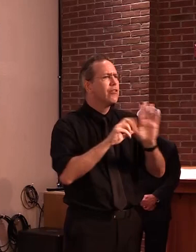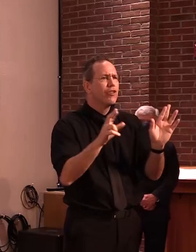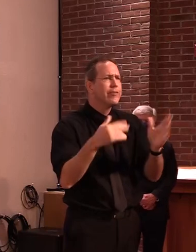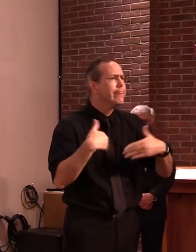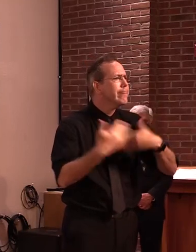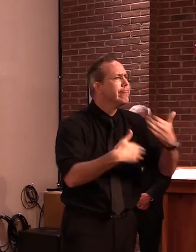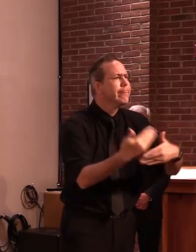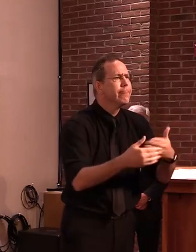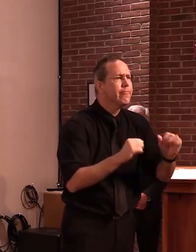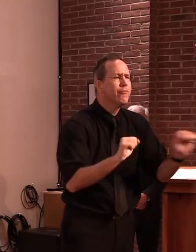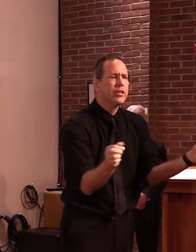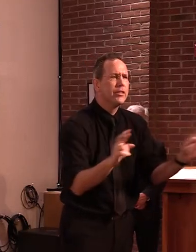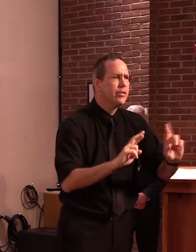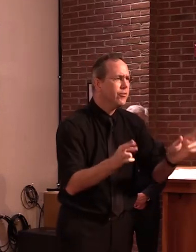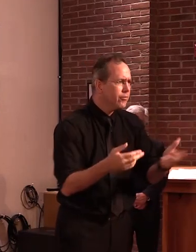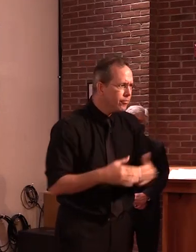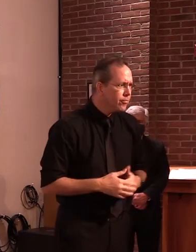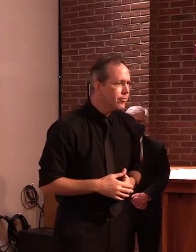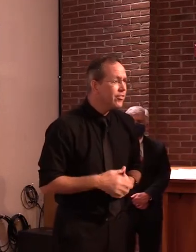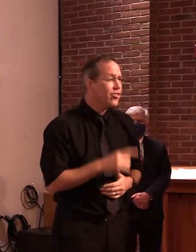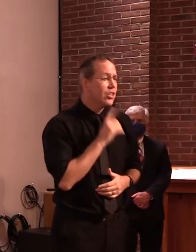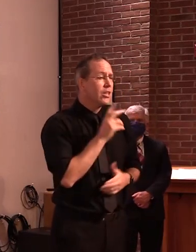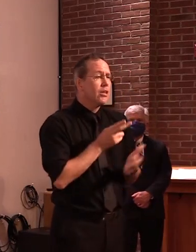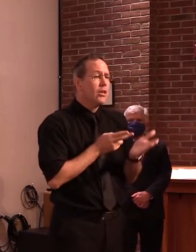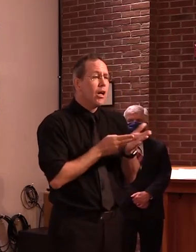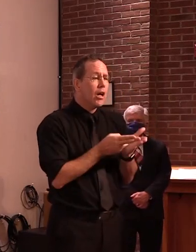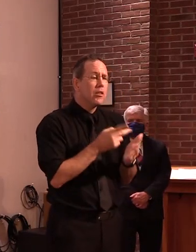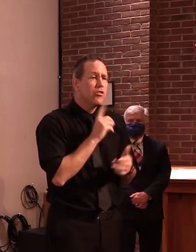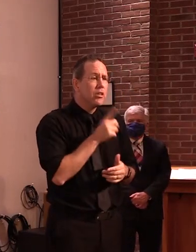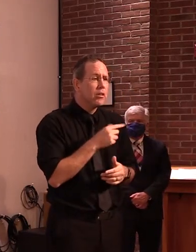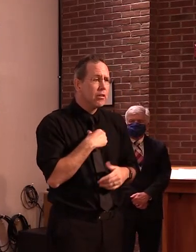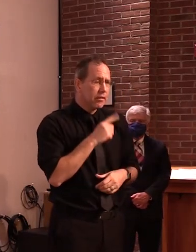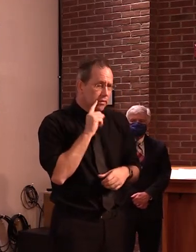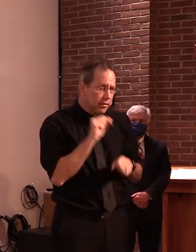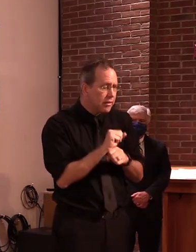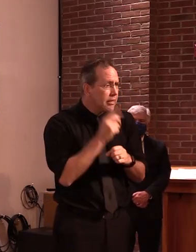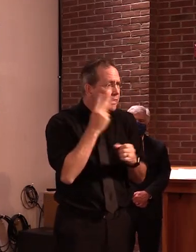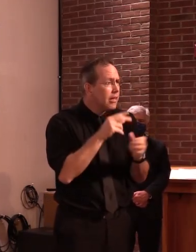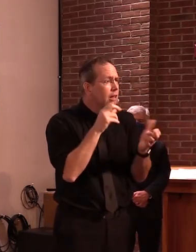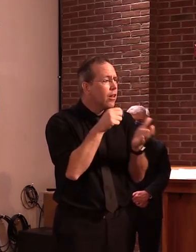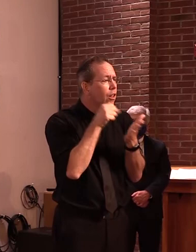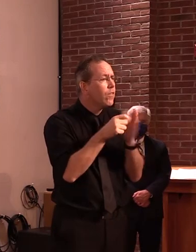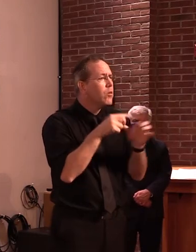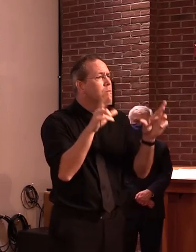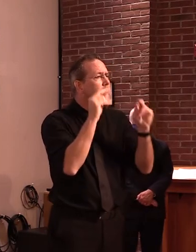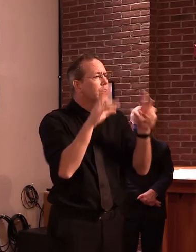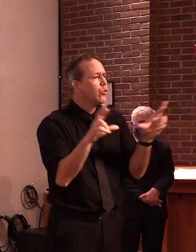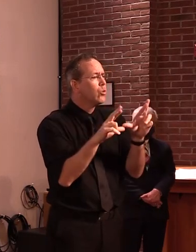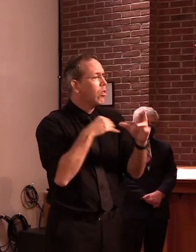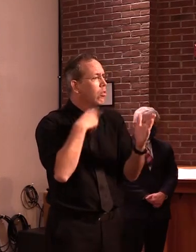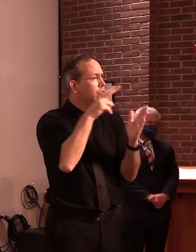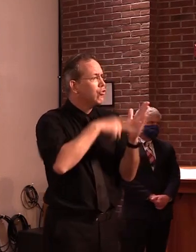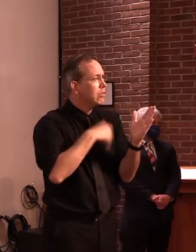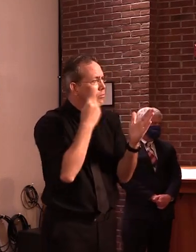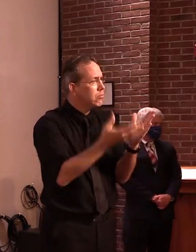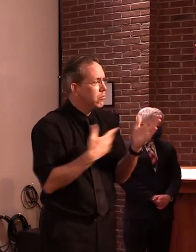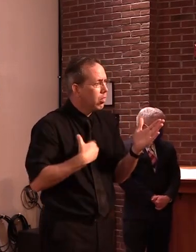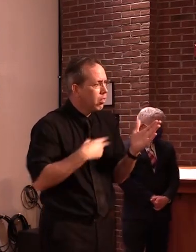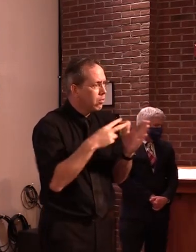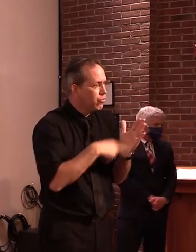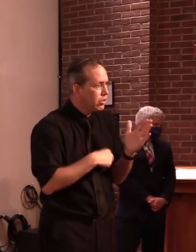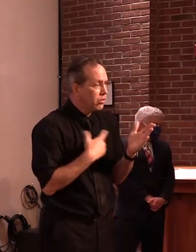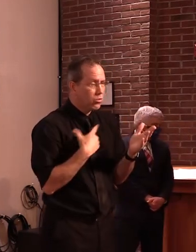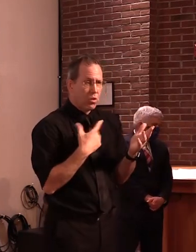to be honest, I haven't seen the letter from the NEA, but I believe what we're putting into place, starting again,